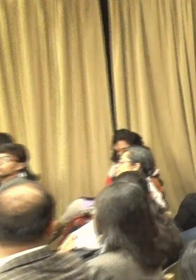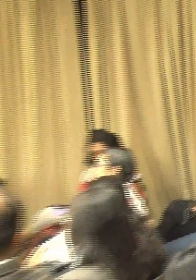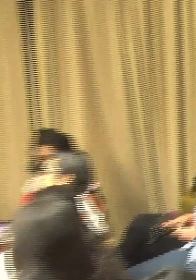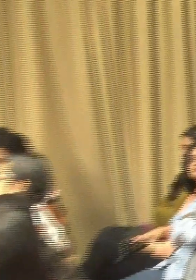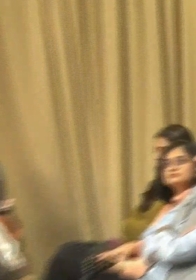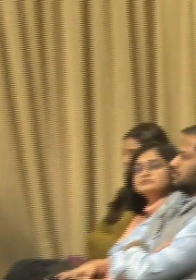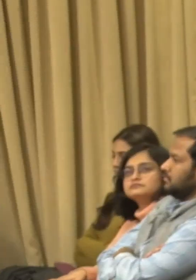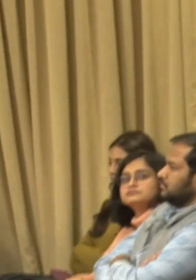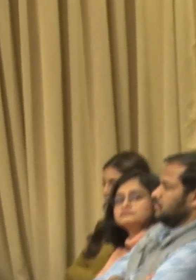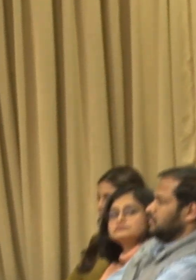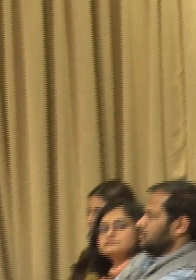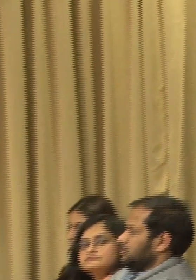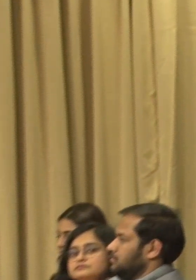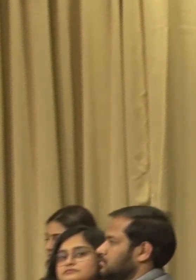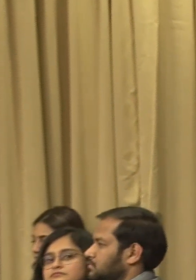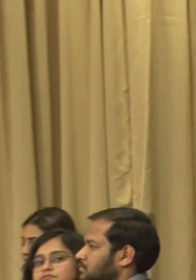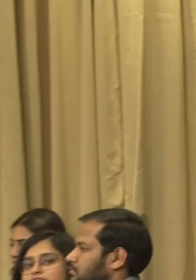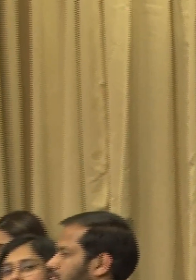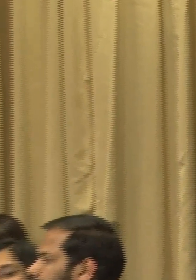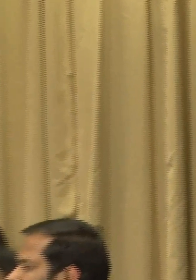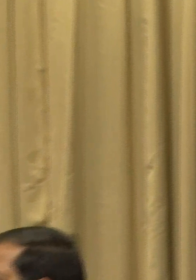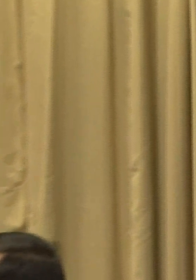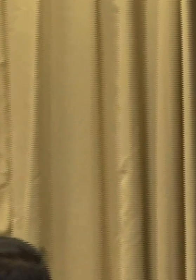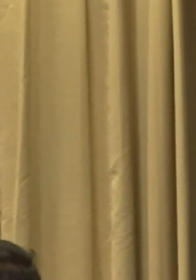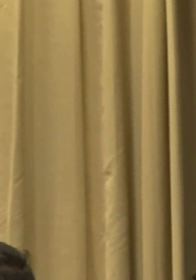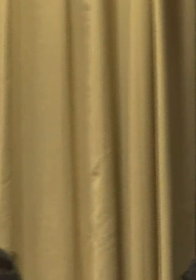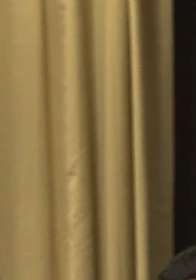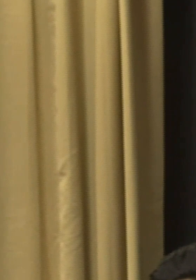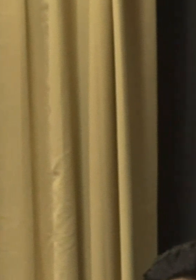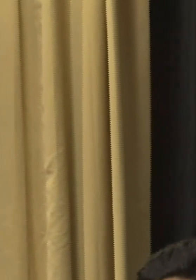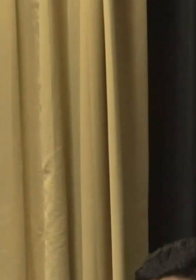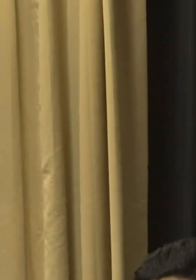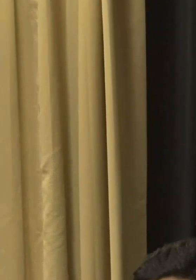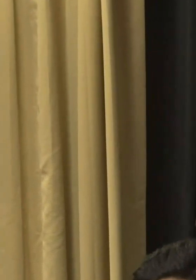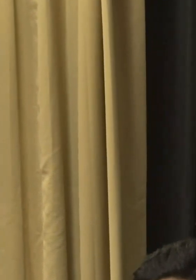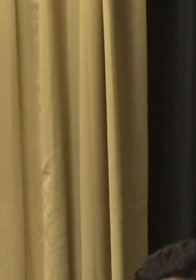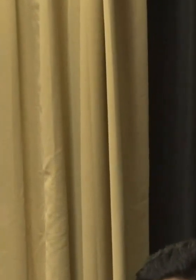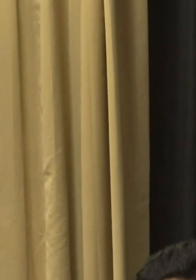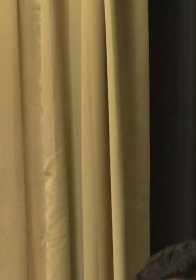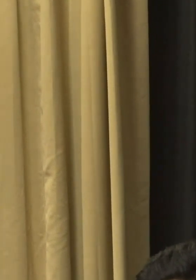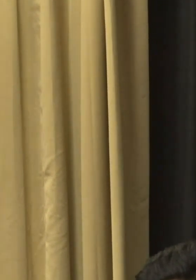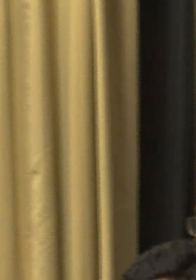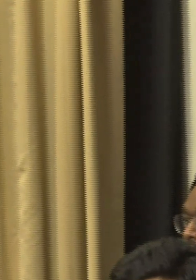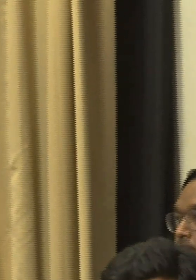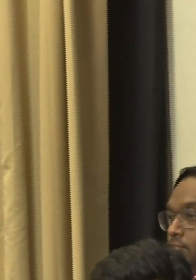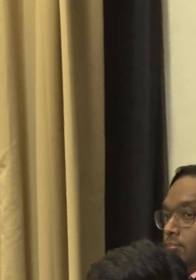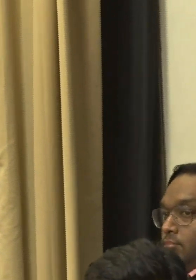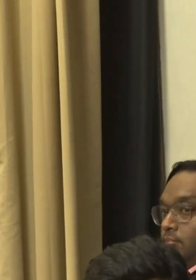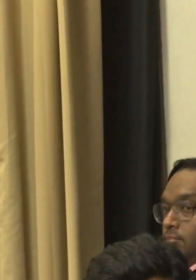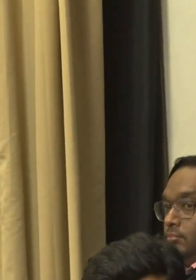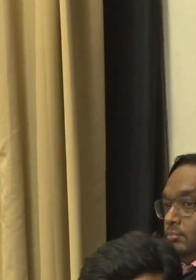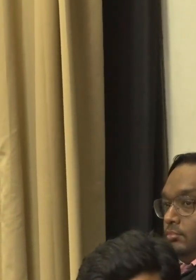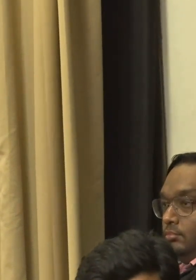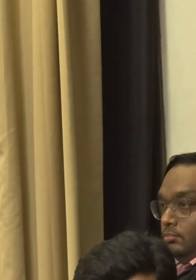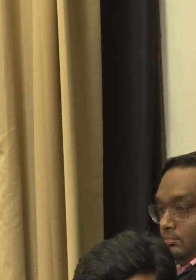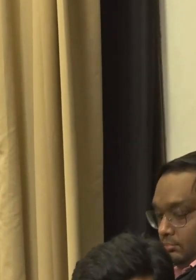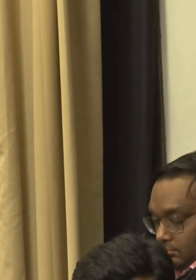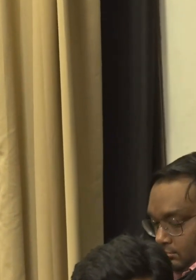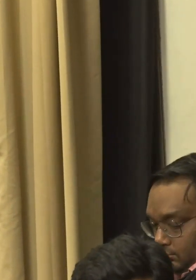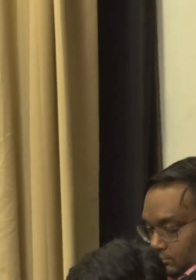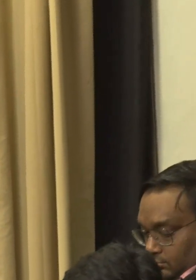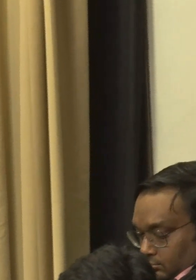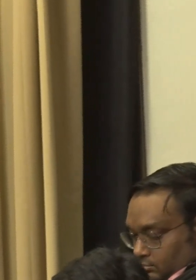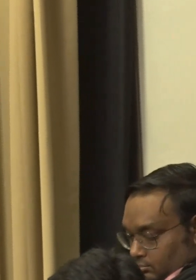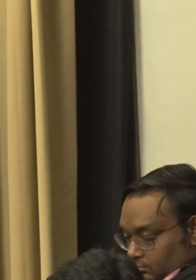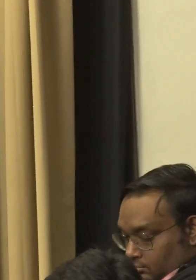from Faculty of Law, University of Delhi. And my topic is linguistic minority rights with reference to right to education. So, sir, my question is,